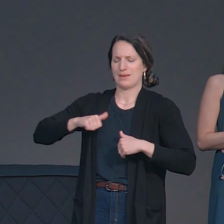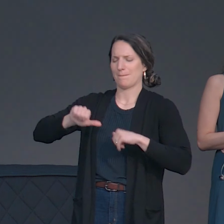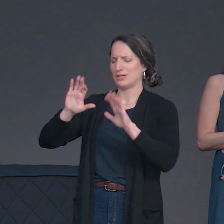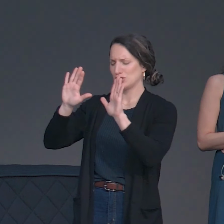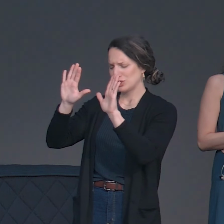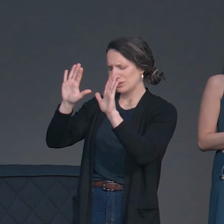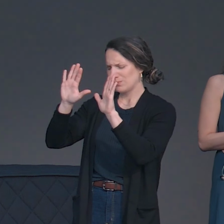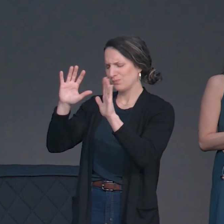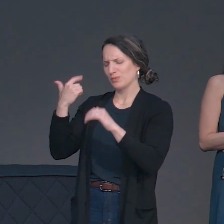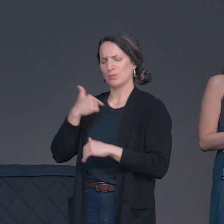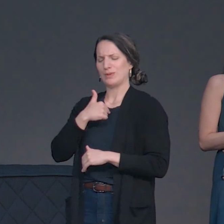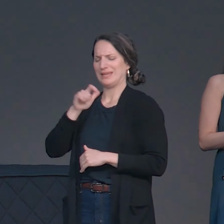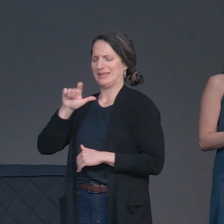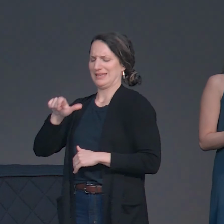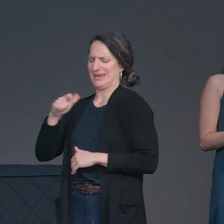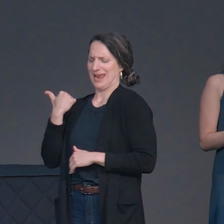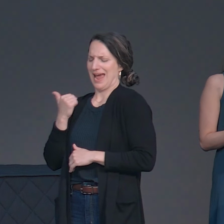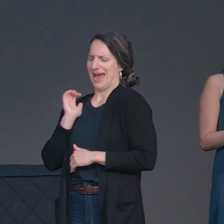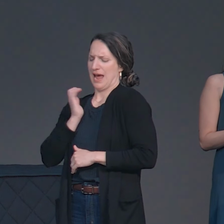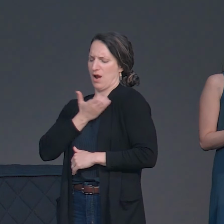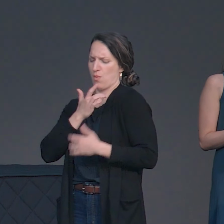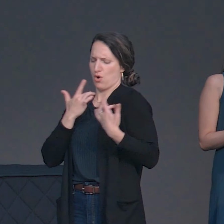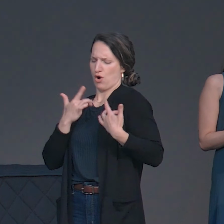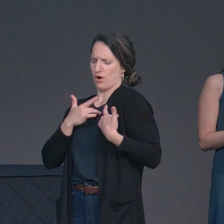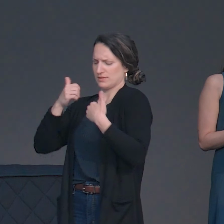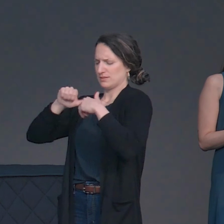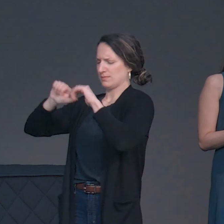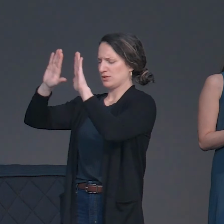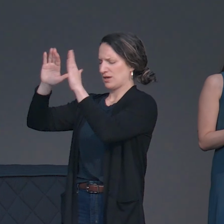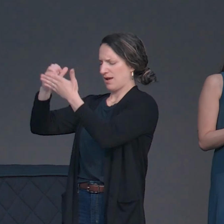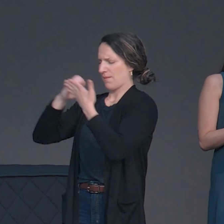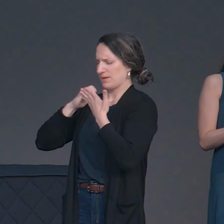need to submit our hearts to you. Help us to do it in your name.